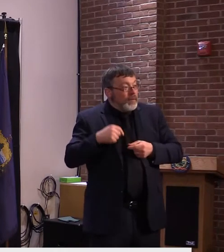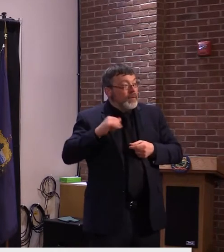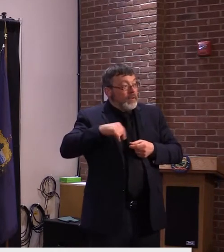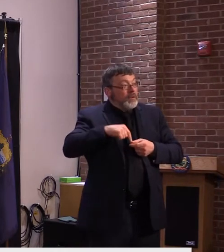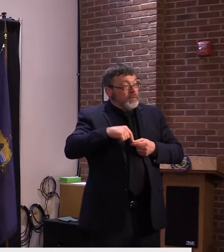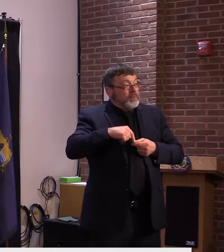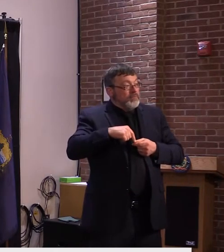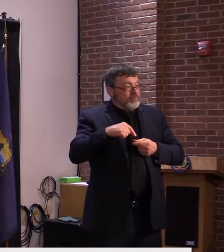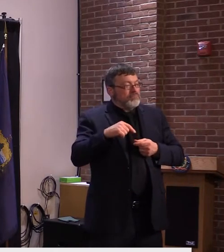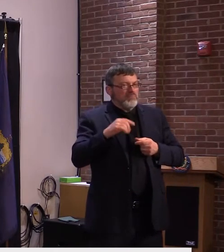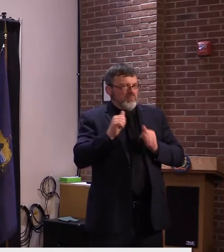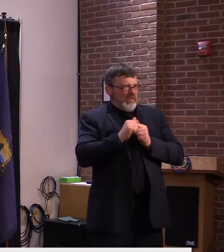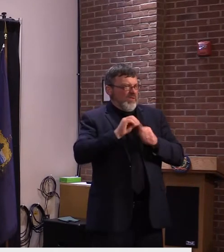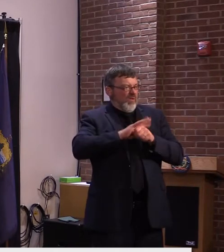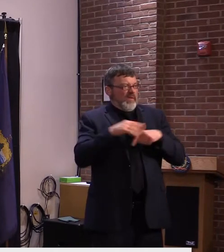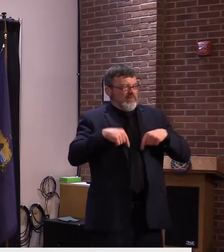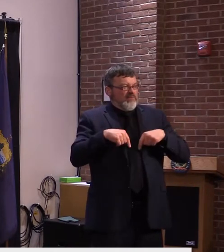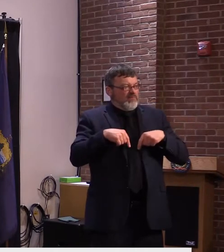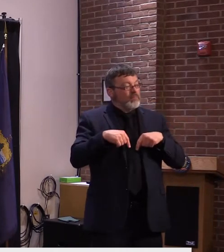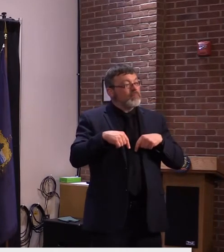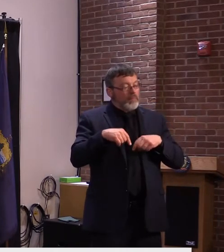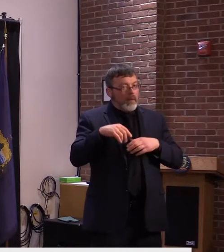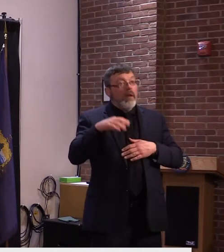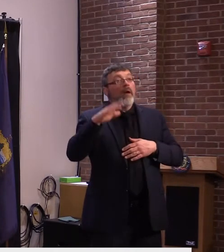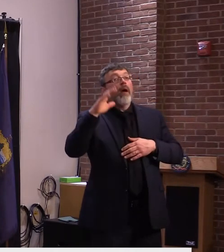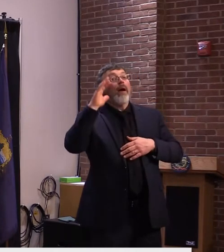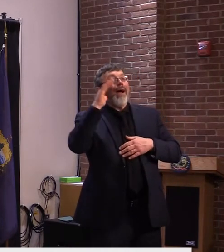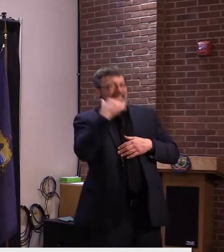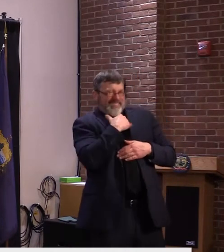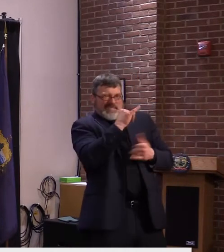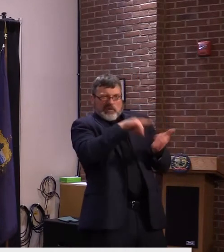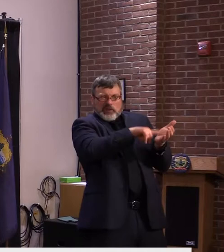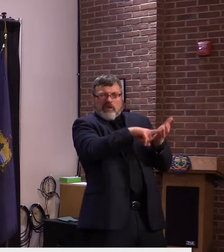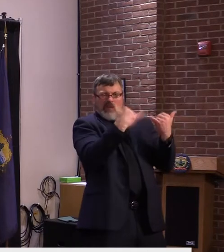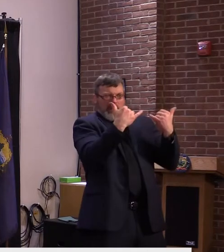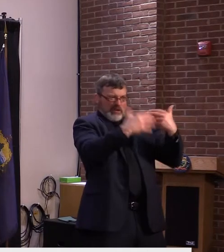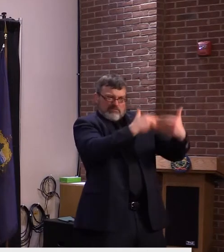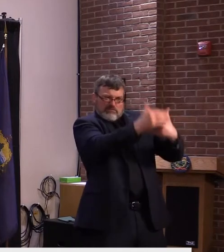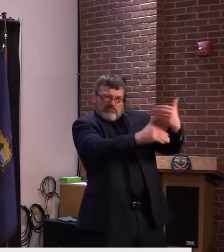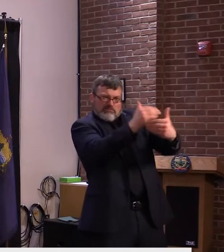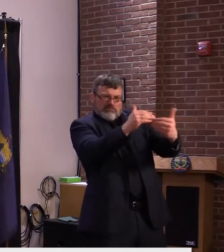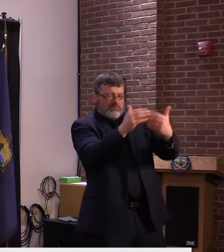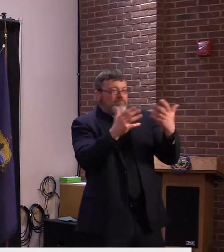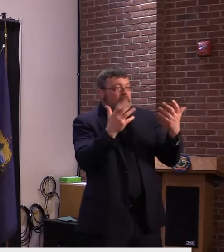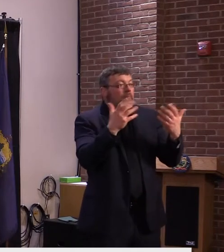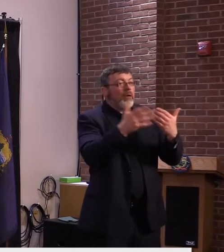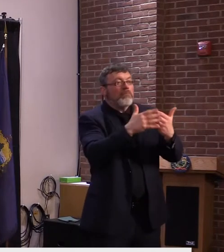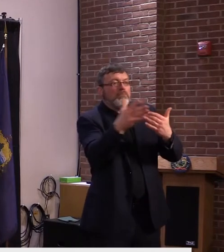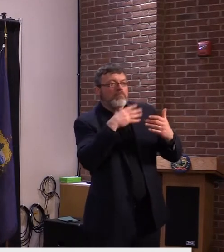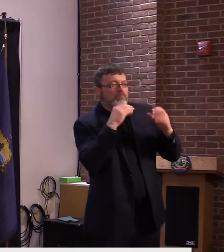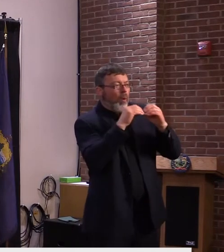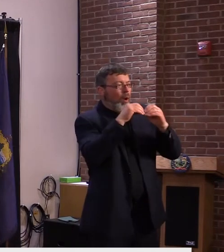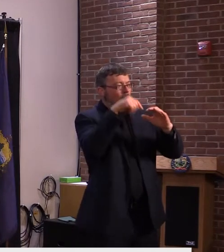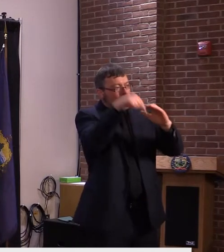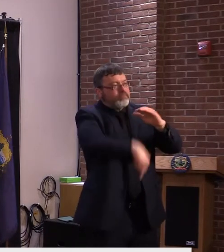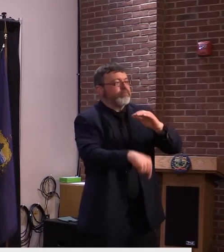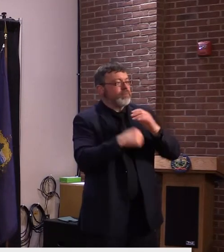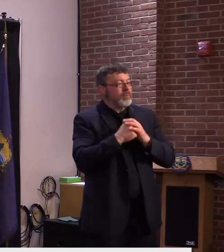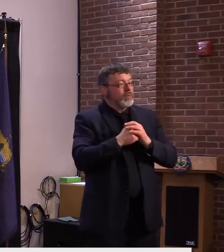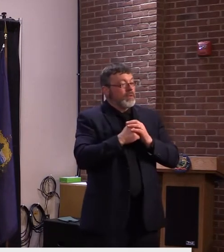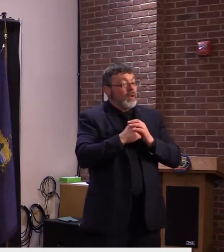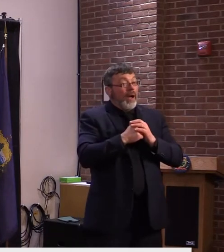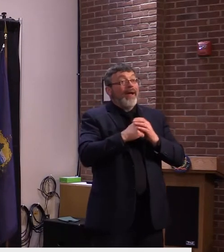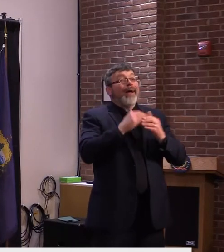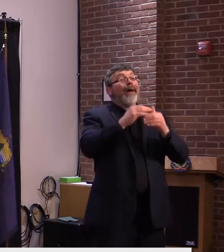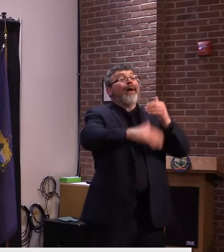understand more about what's needed next in the future. In combination with whatever the virus throws us in terms